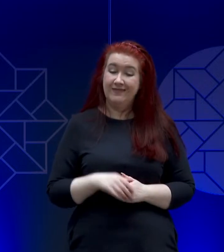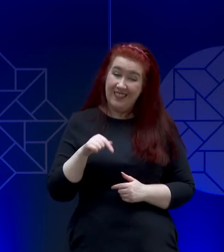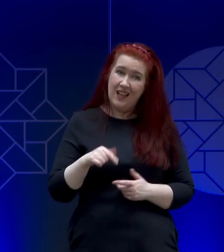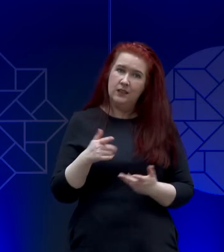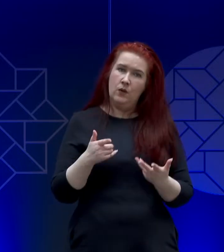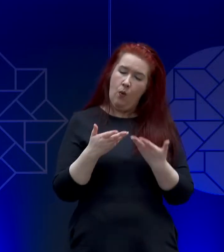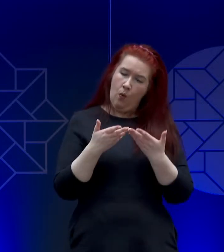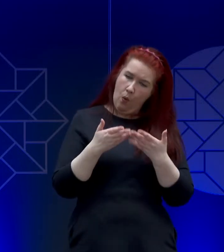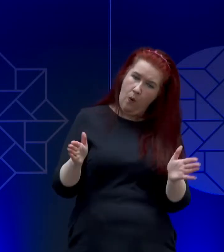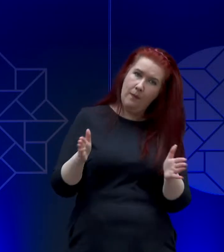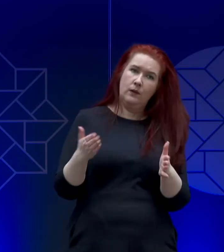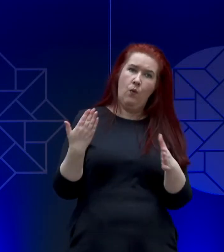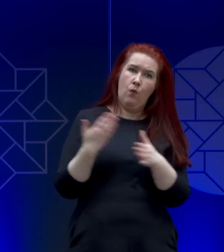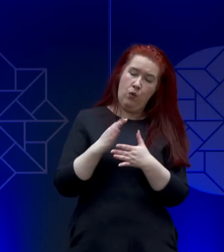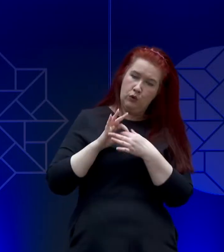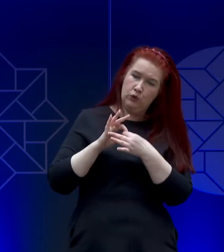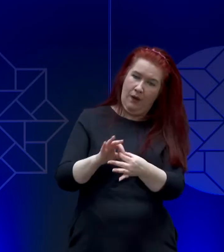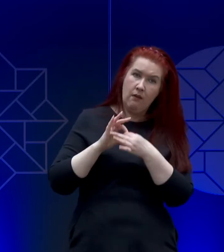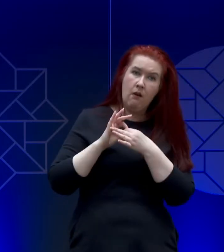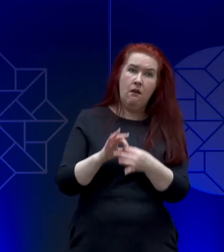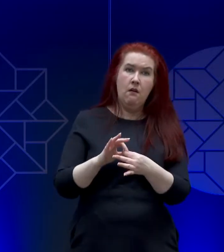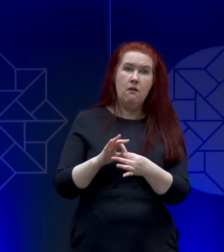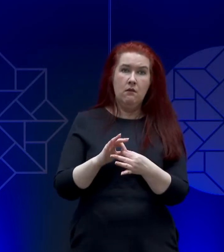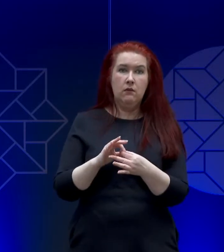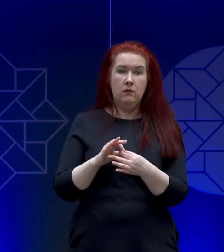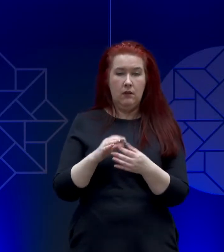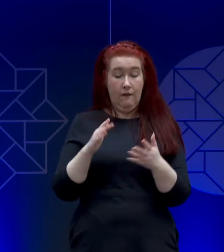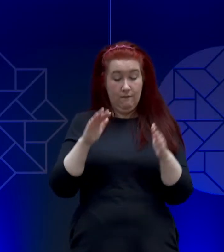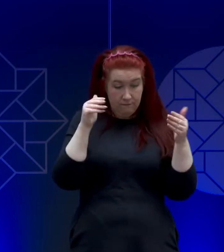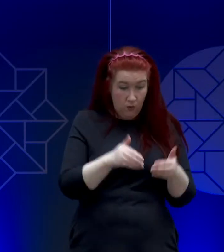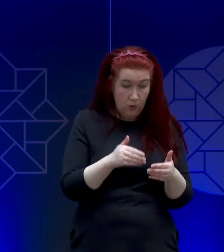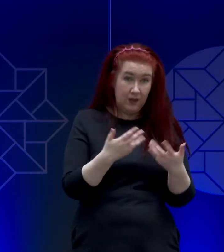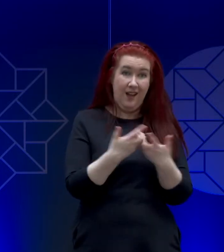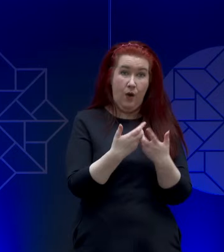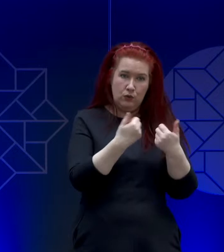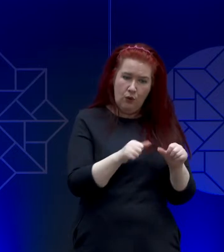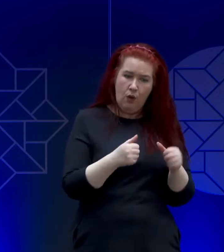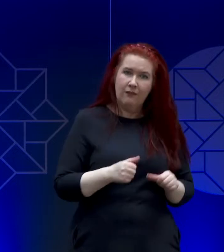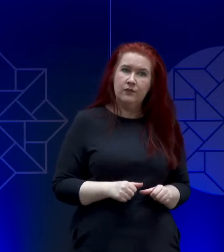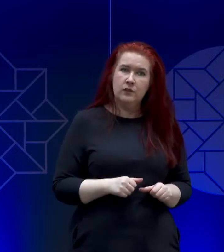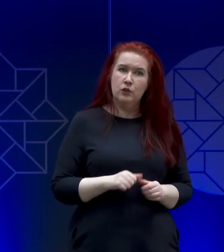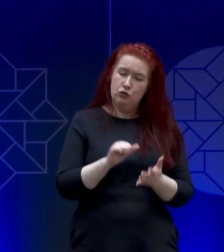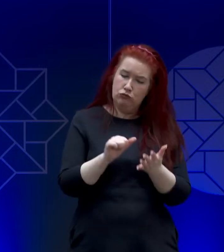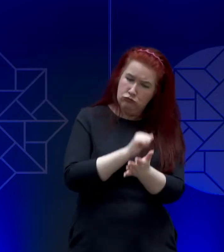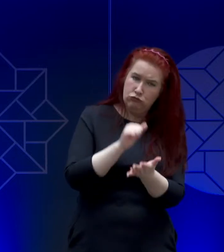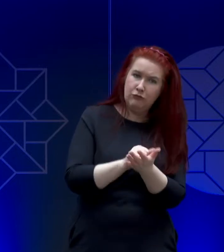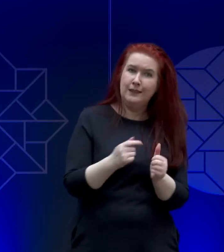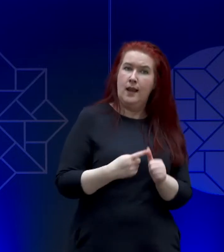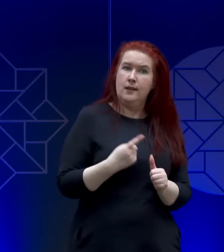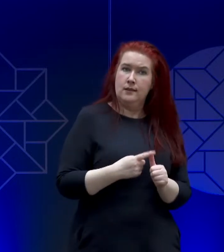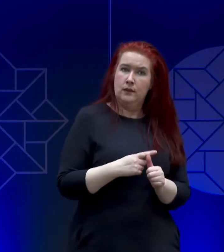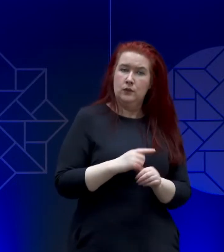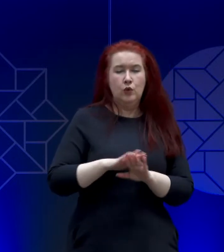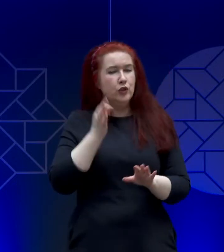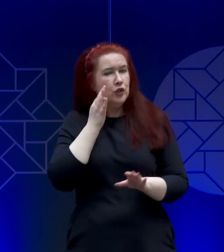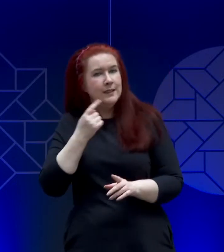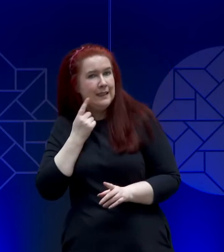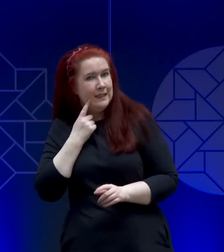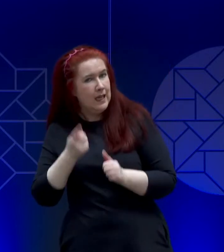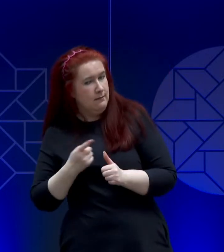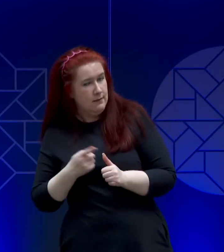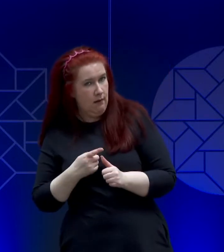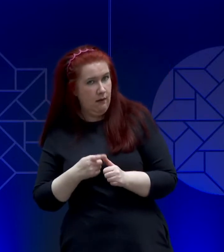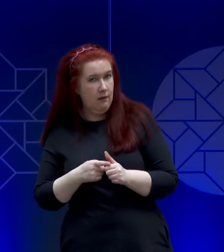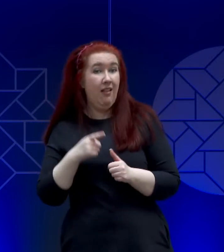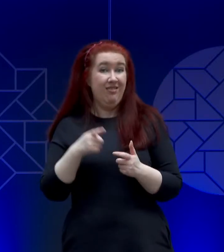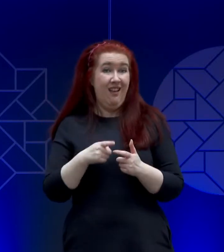open, collaborative approach with a focus on solutions, on the right answers over the easy ones, that has led to